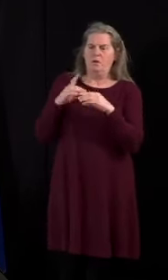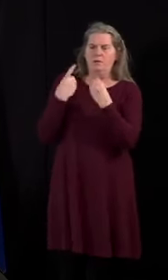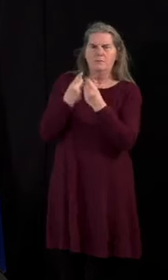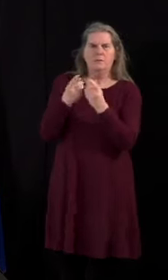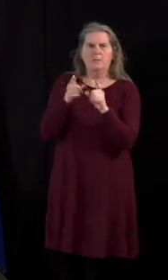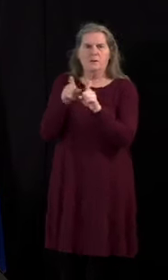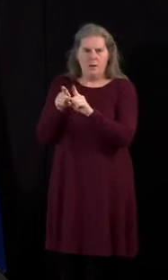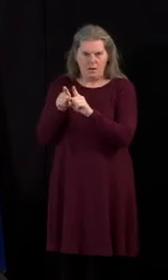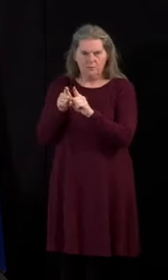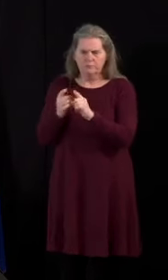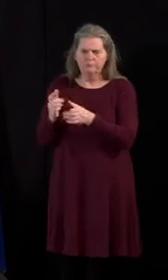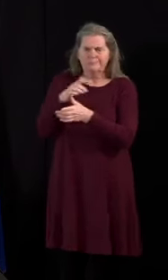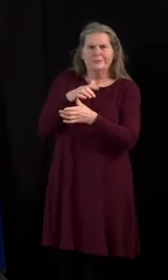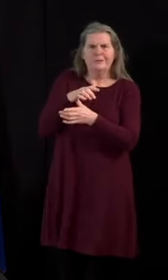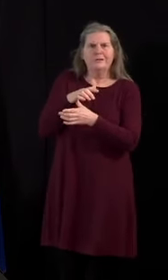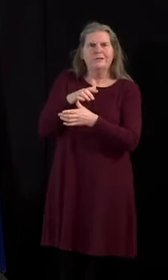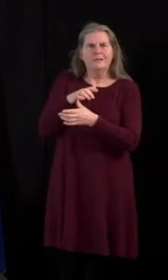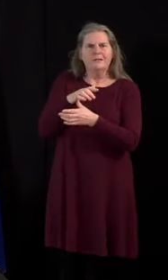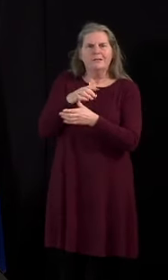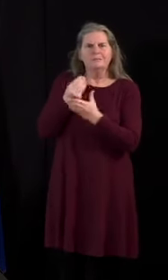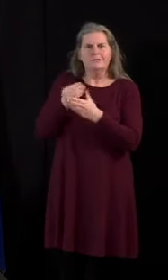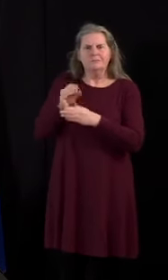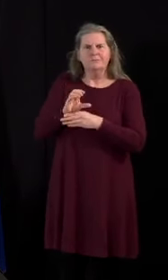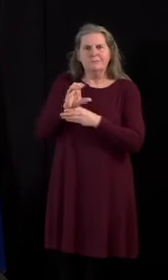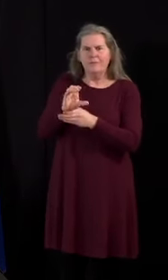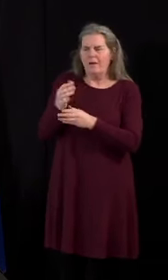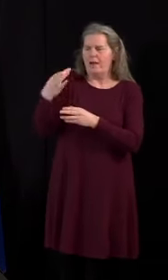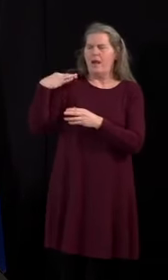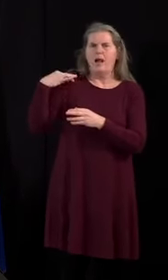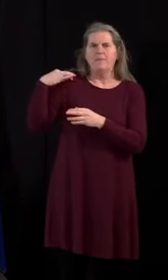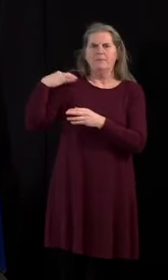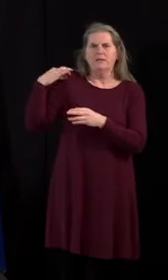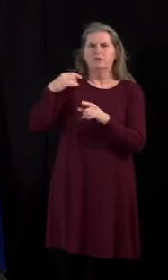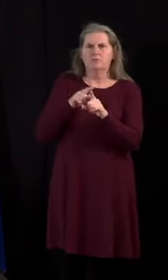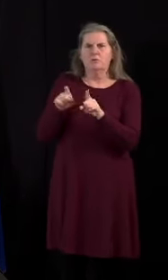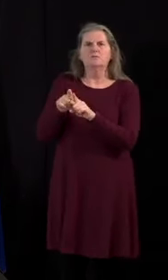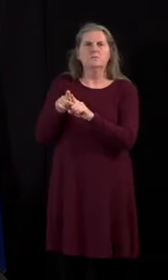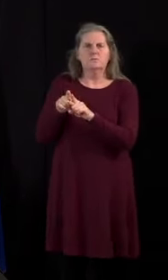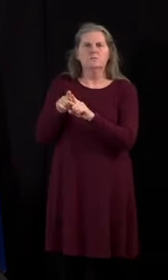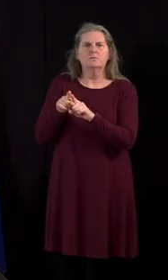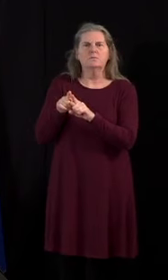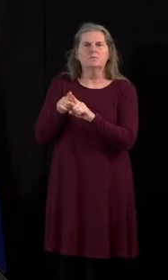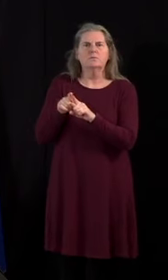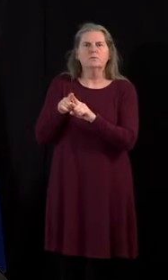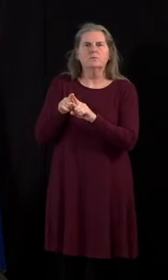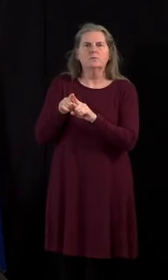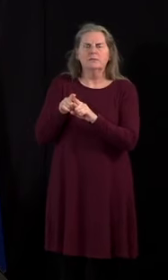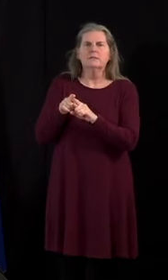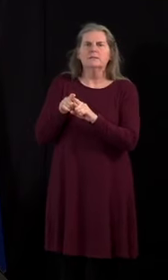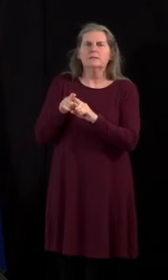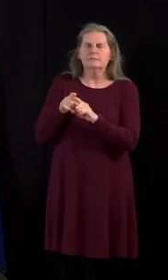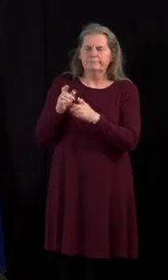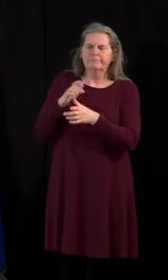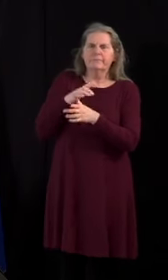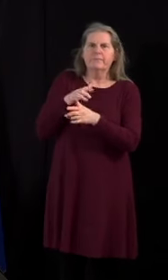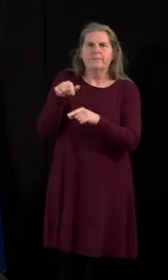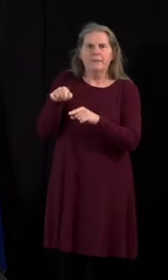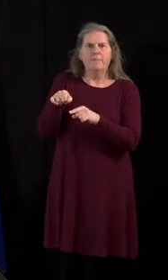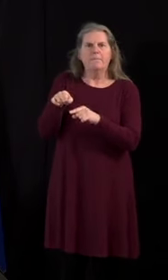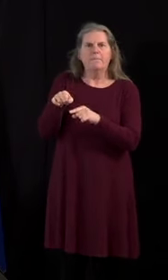department prioritize as applications begin to come in, and to